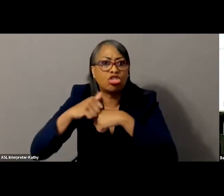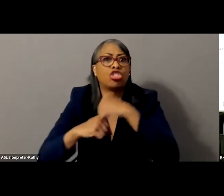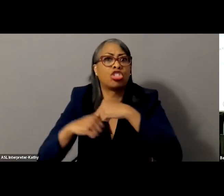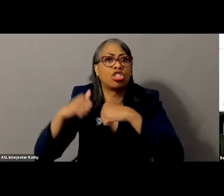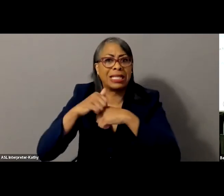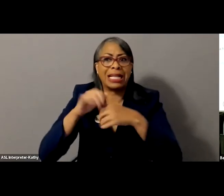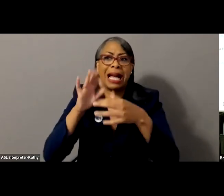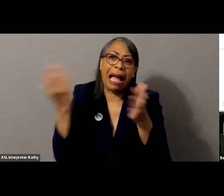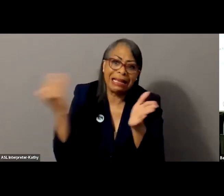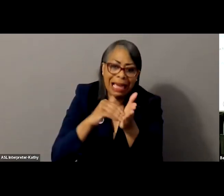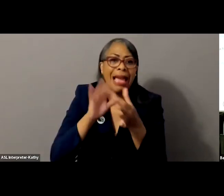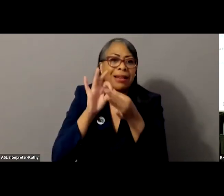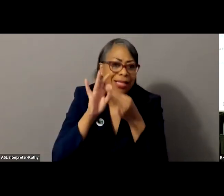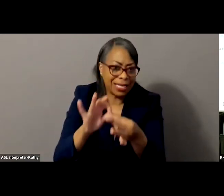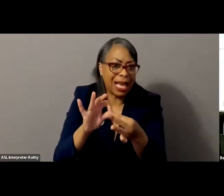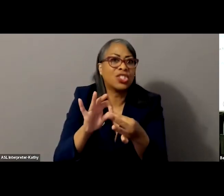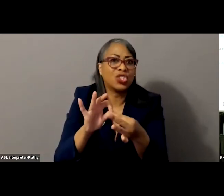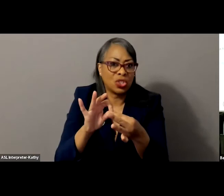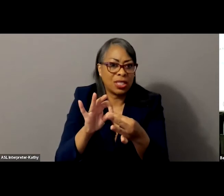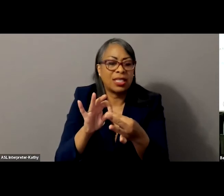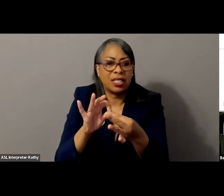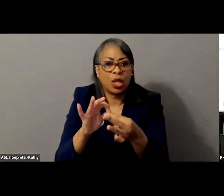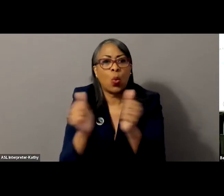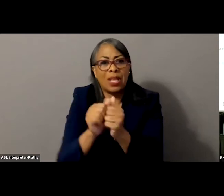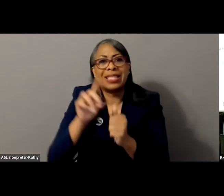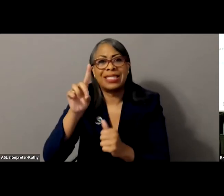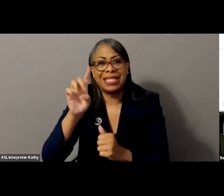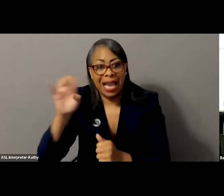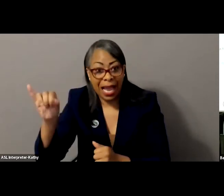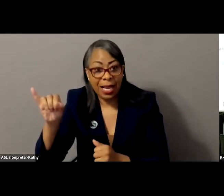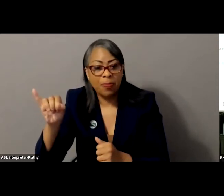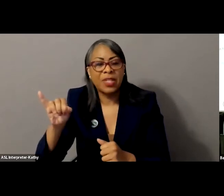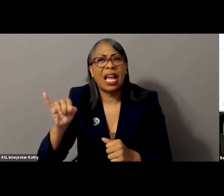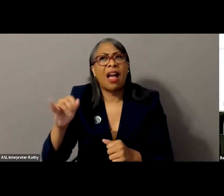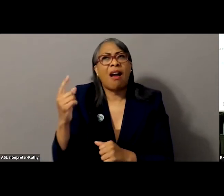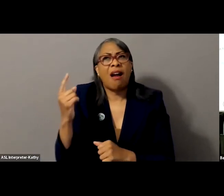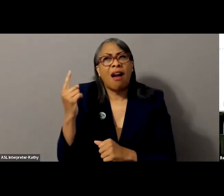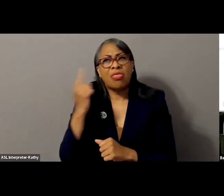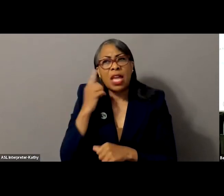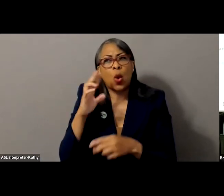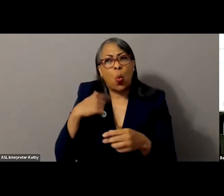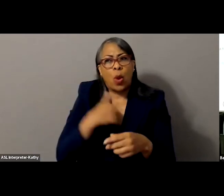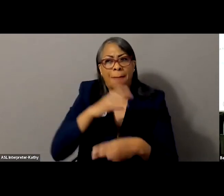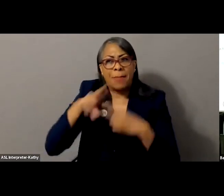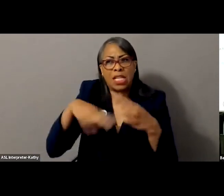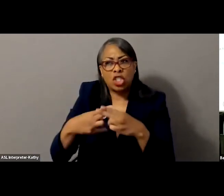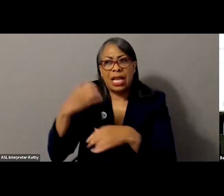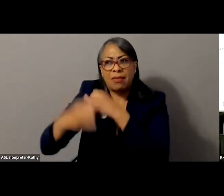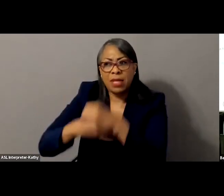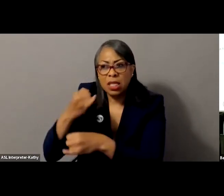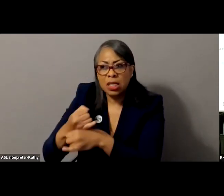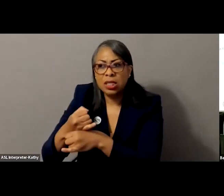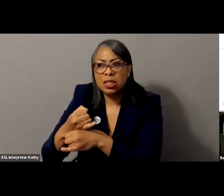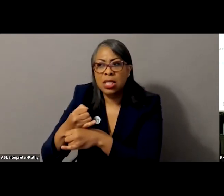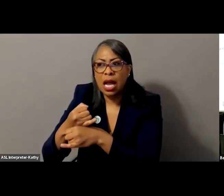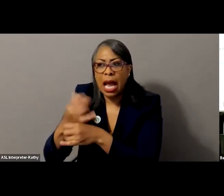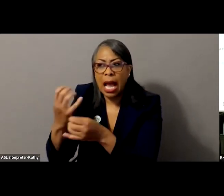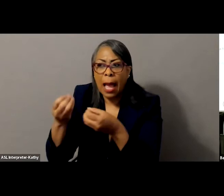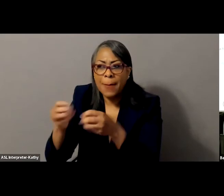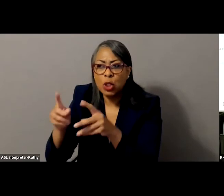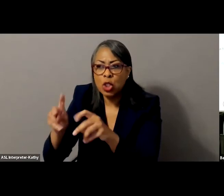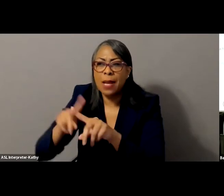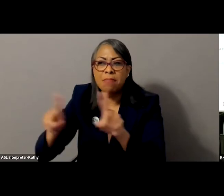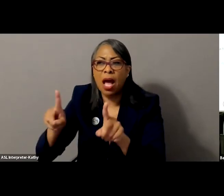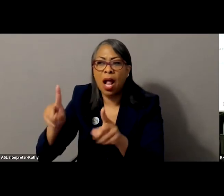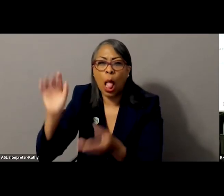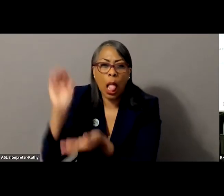in connection with DI. By the way, I think there's mention of international and comparative opportunities, but not as much. So I think